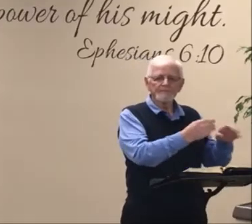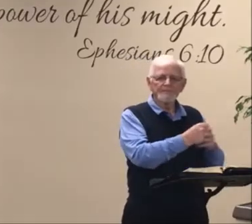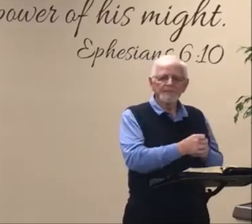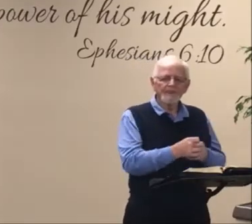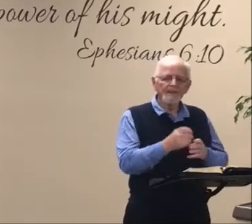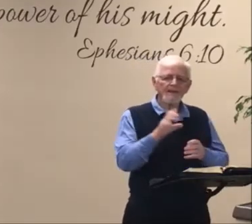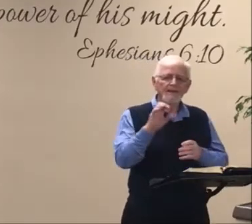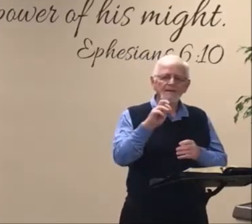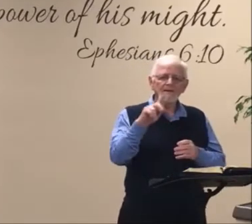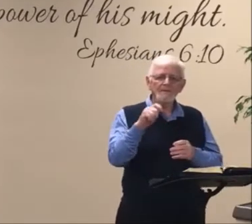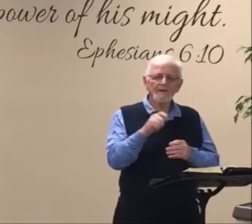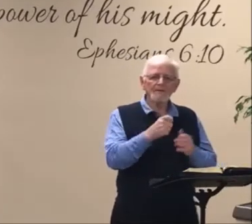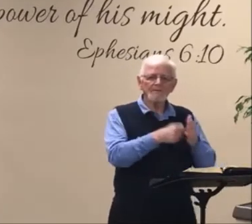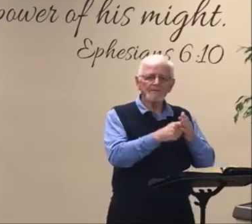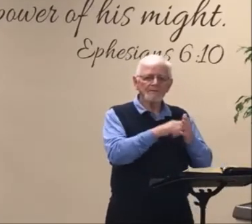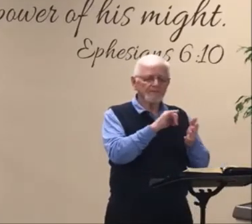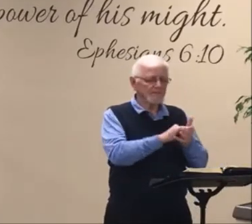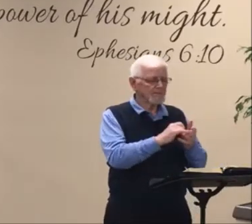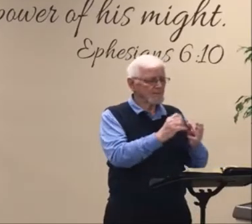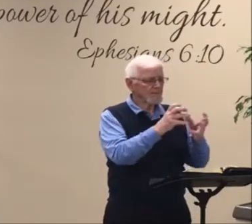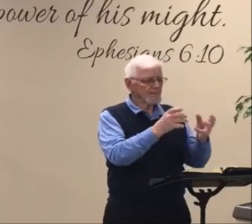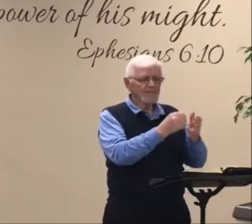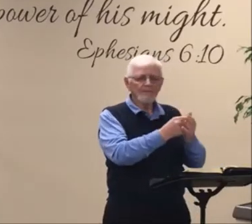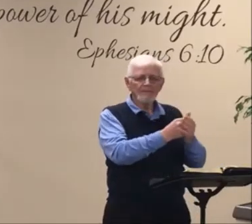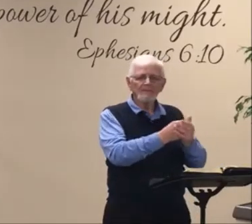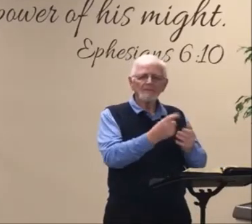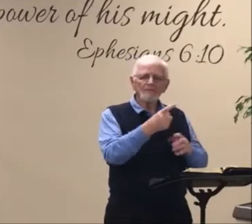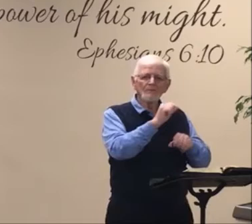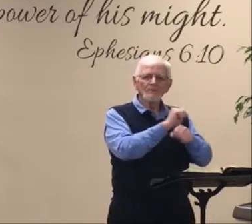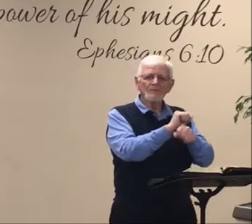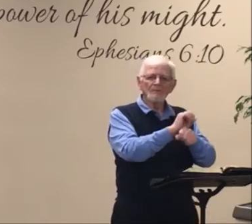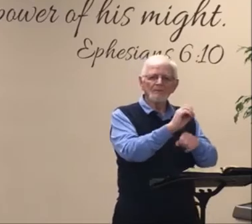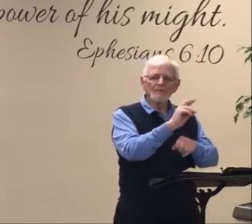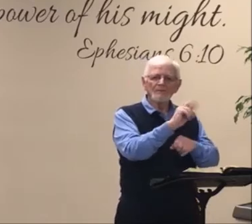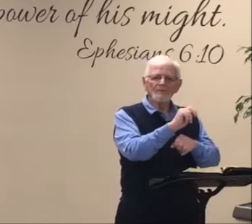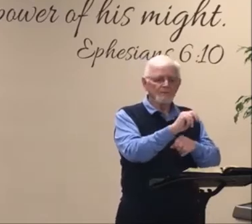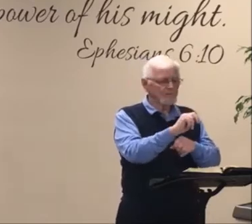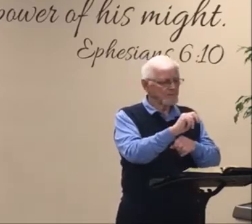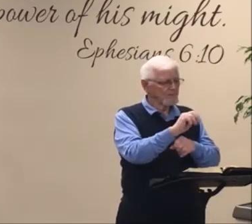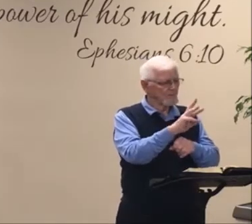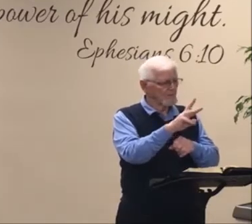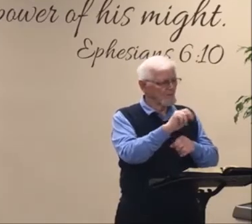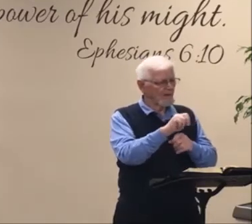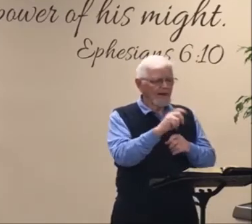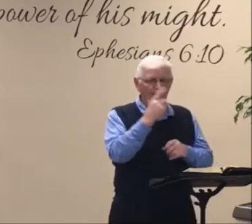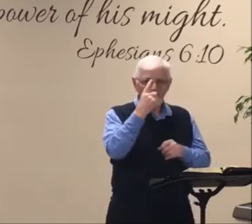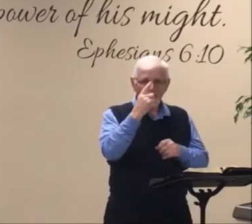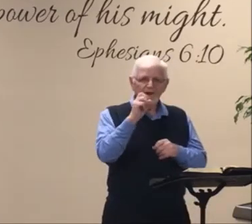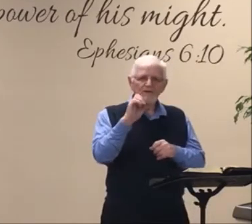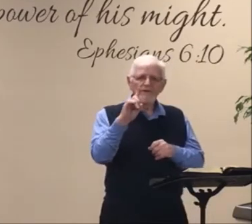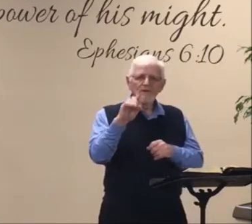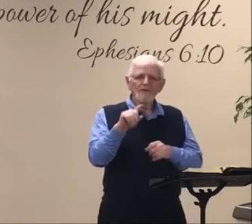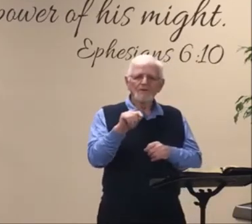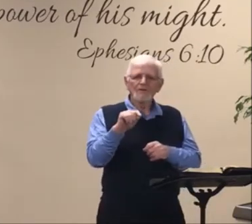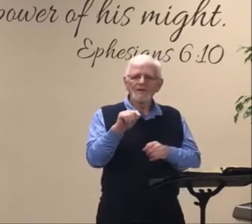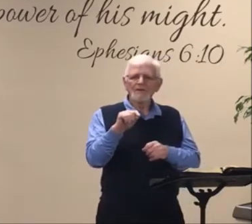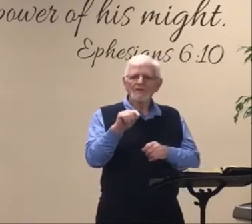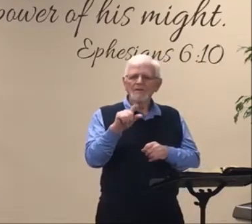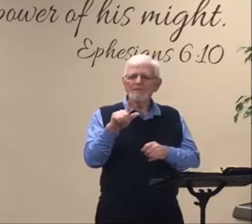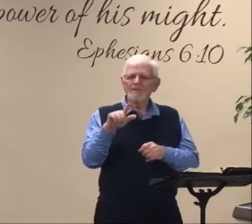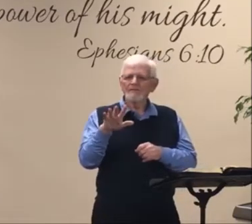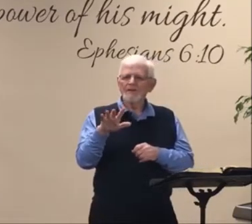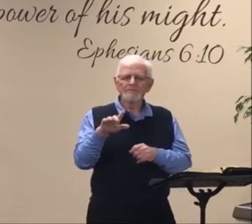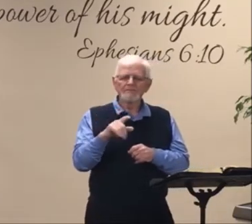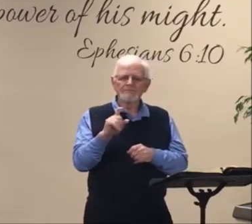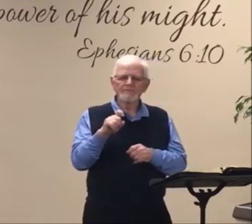has costed that much money, right? And you go to work on your own and you're like, oh, I think I could charge $20, but I really need $25. No, you